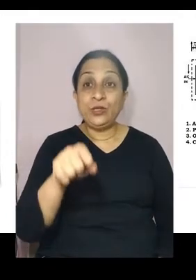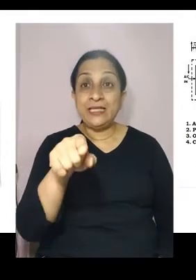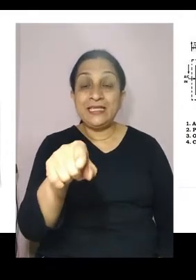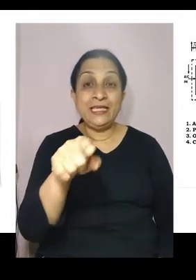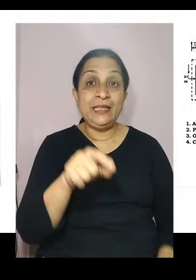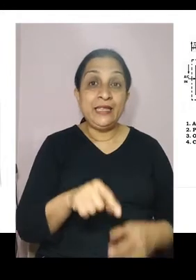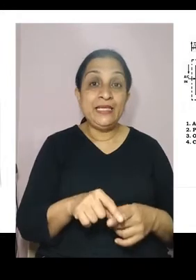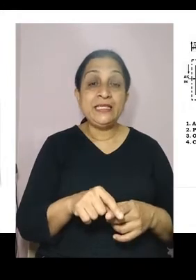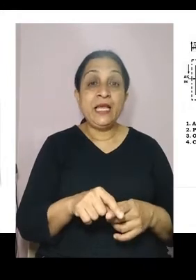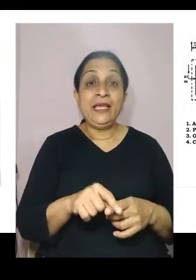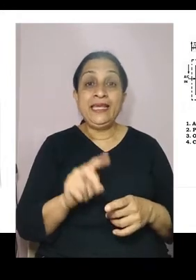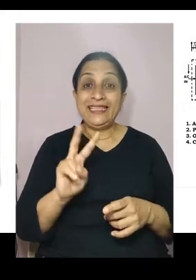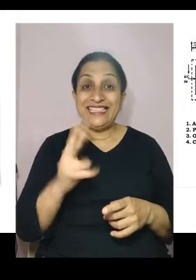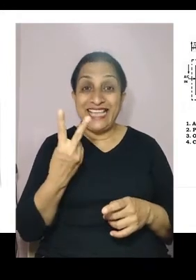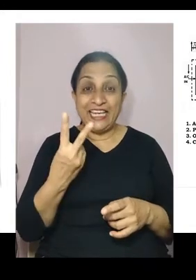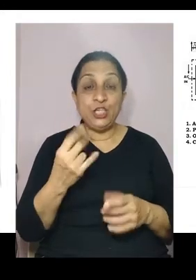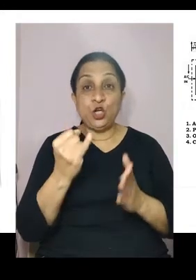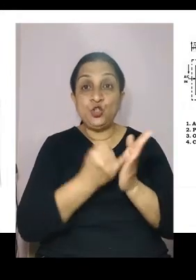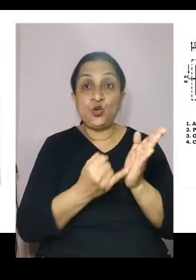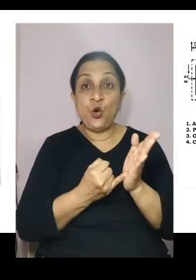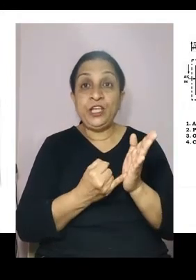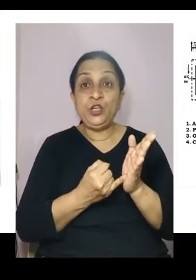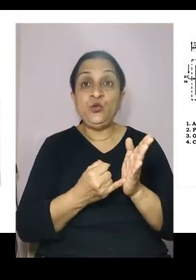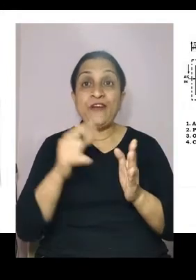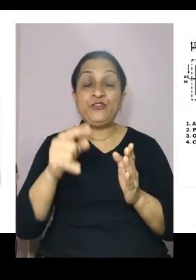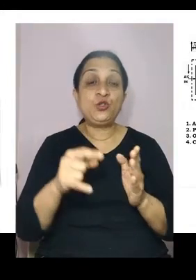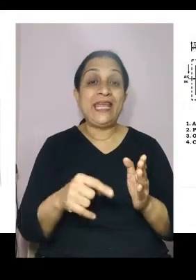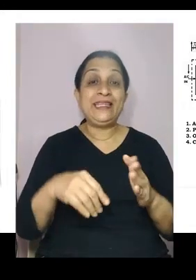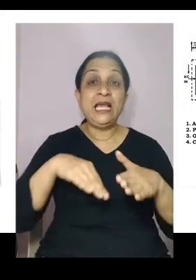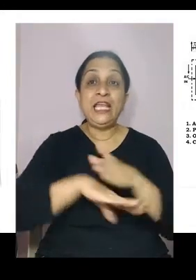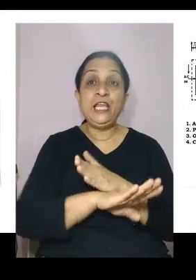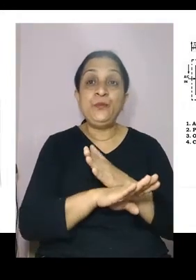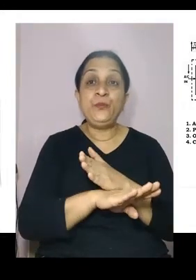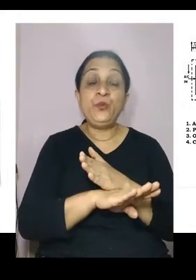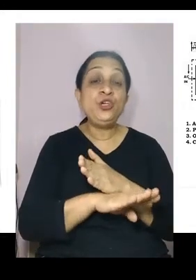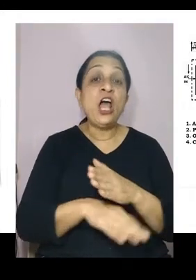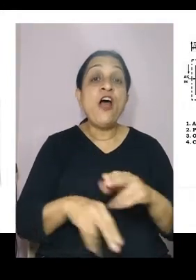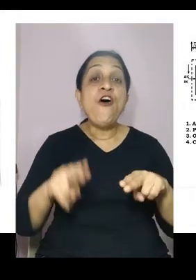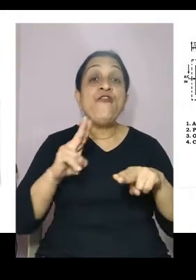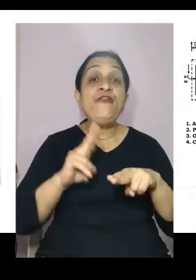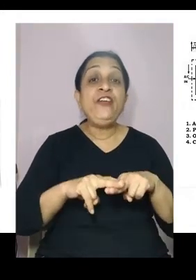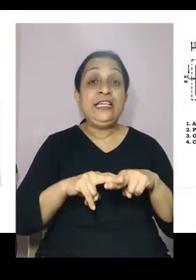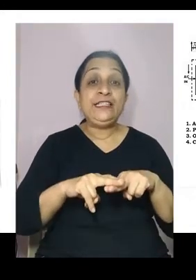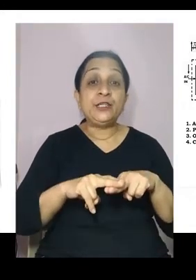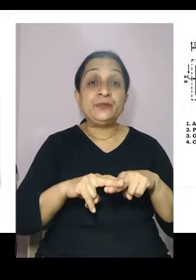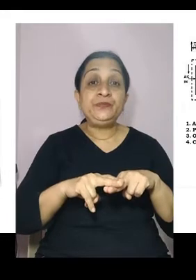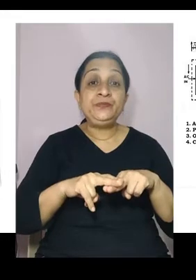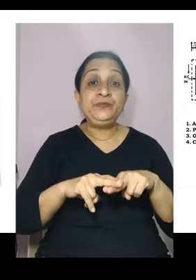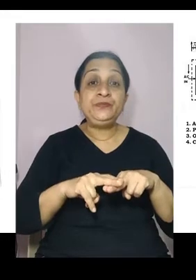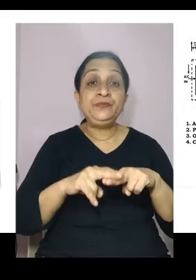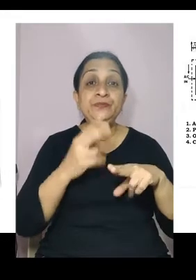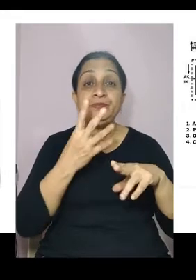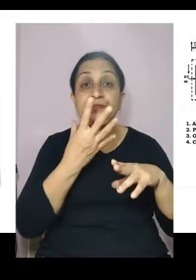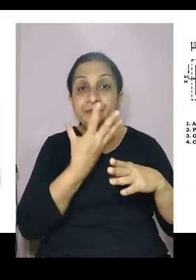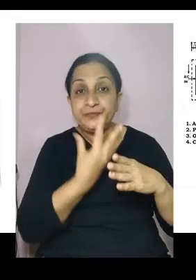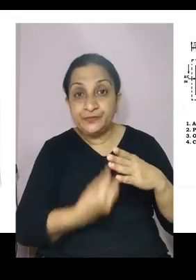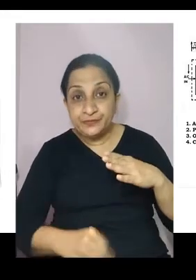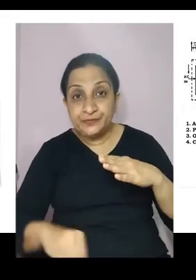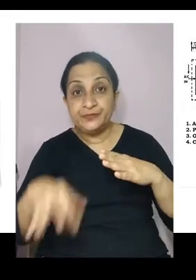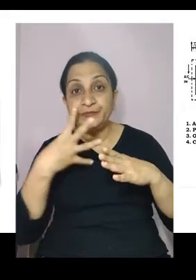Now you can see in the second drawing you have to write the input filter.